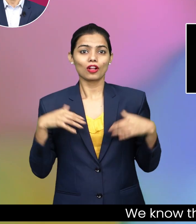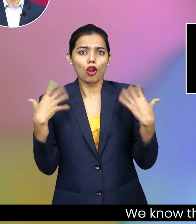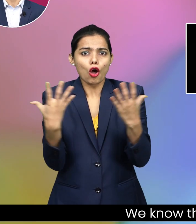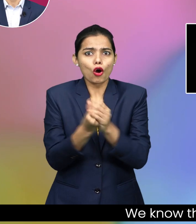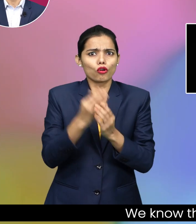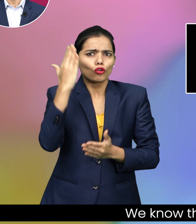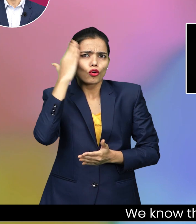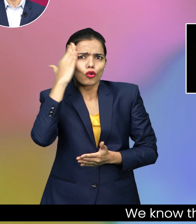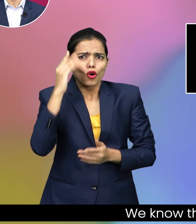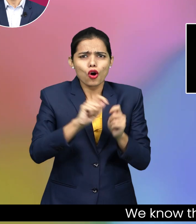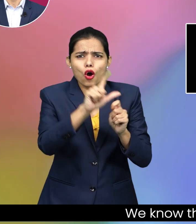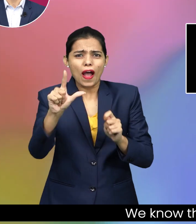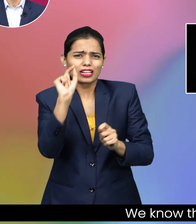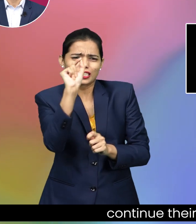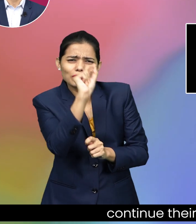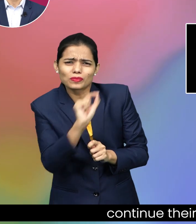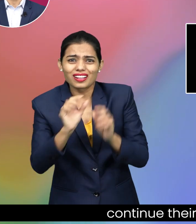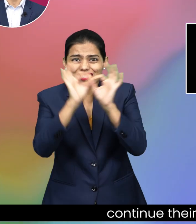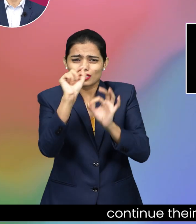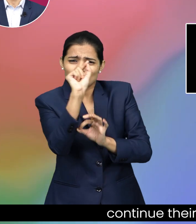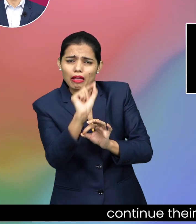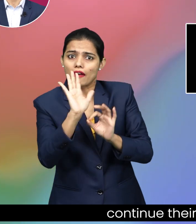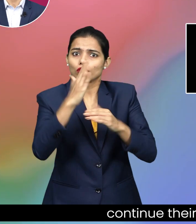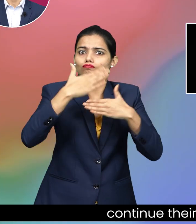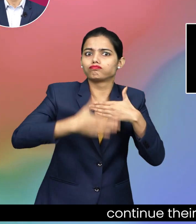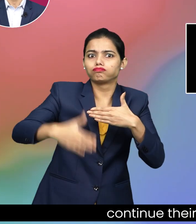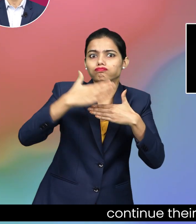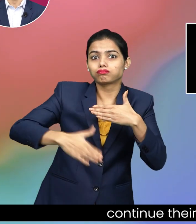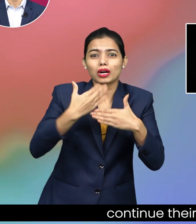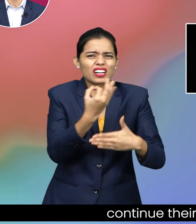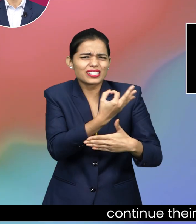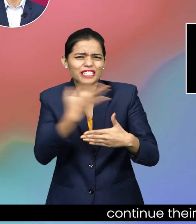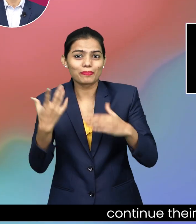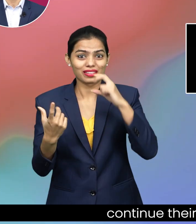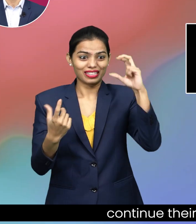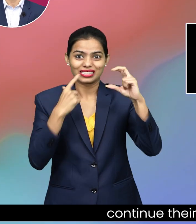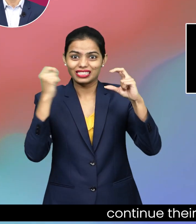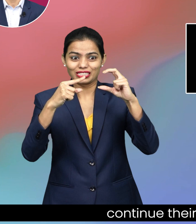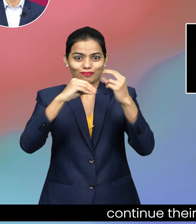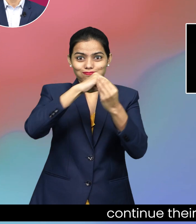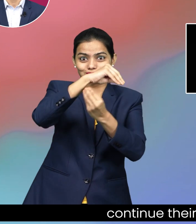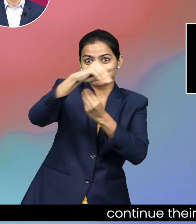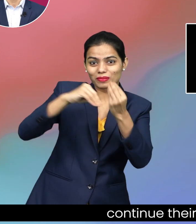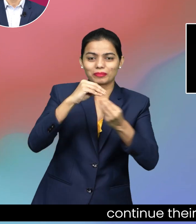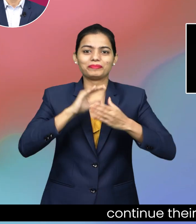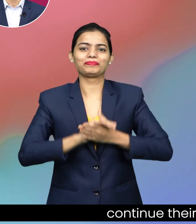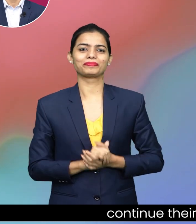We know that all living organisms continue their species by reproduction.